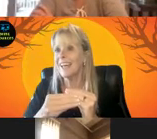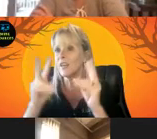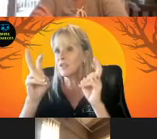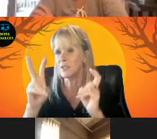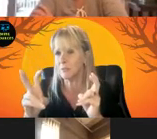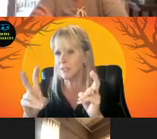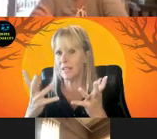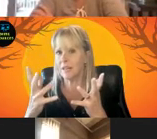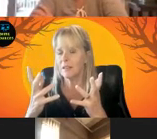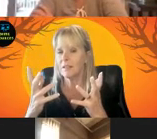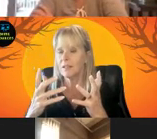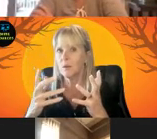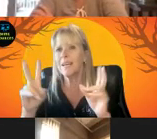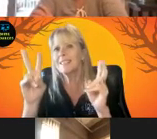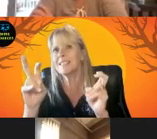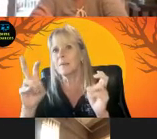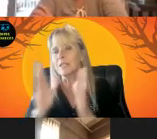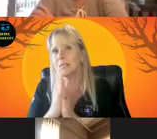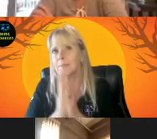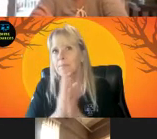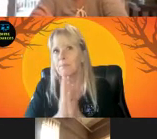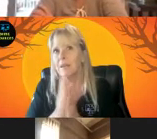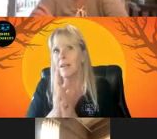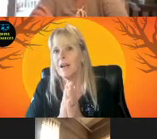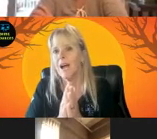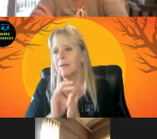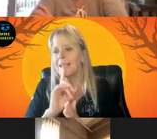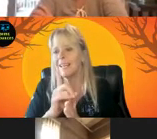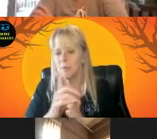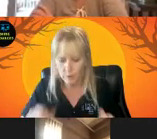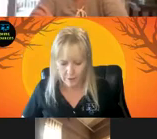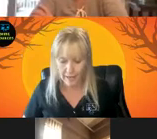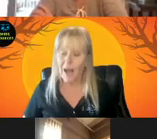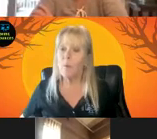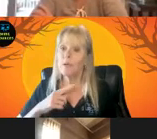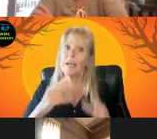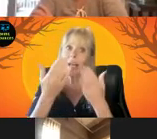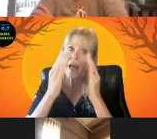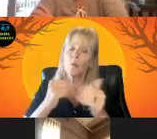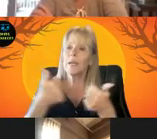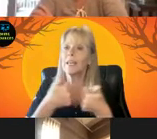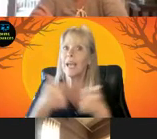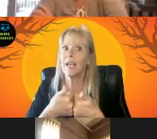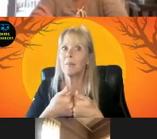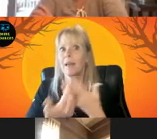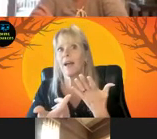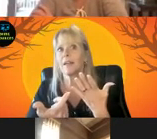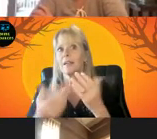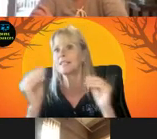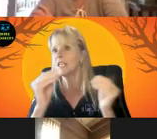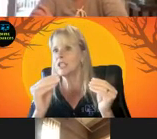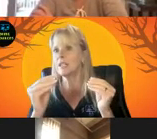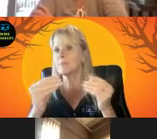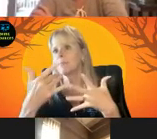ahead and add other subjects that, when I say subjects, I mean, like, get real. Like, I want a Halloween game